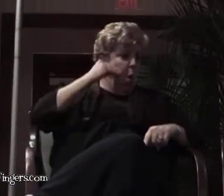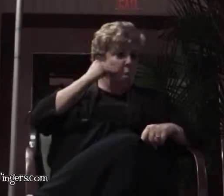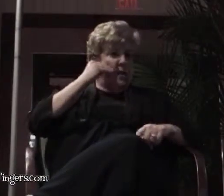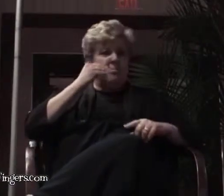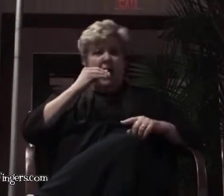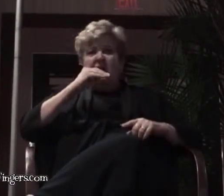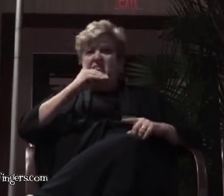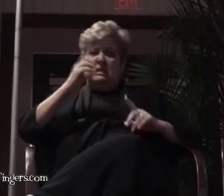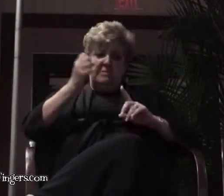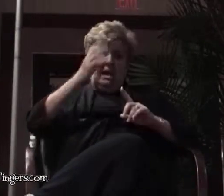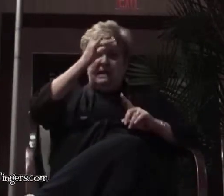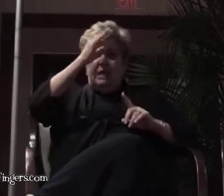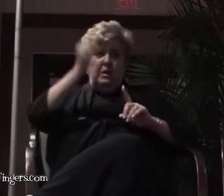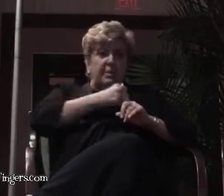didn't show up.